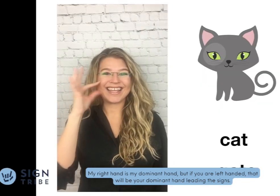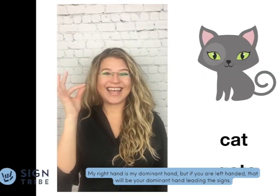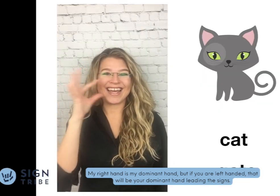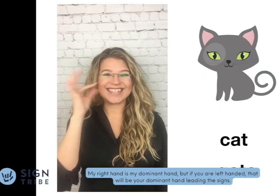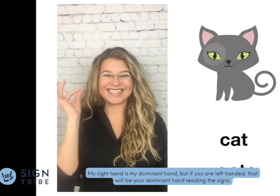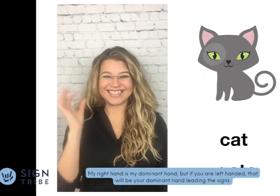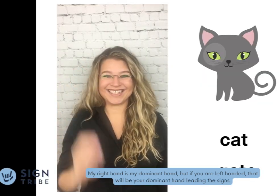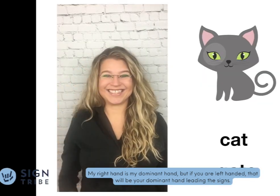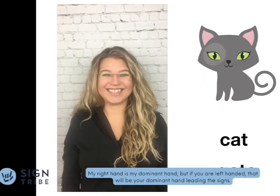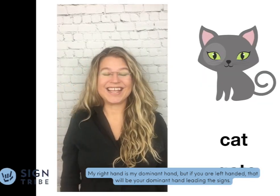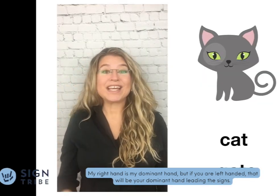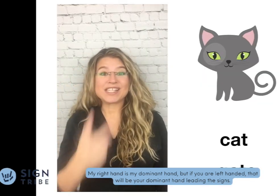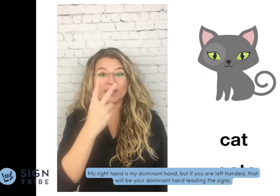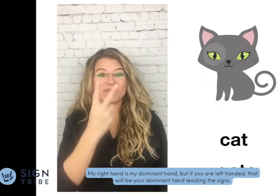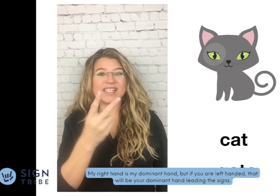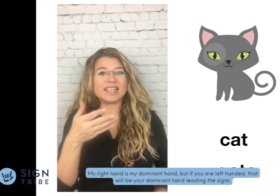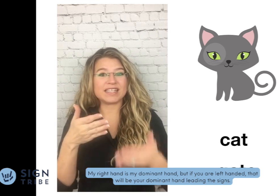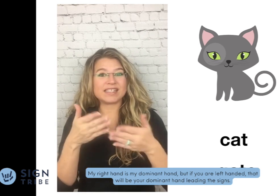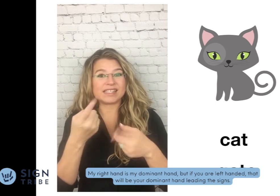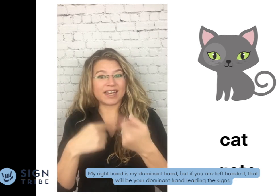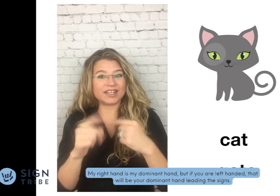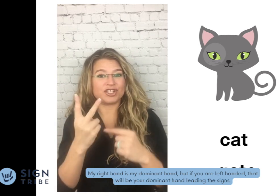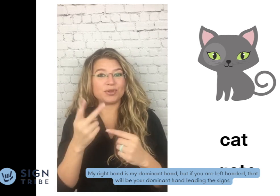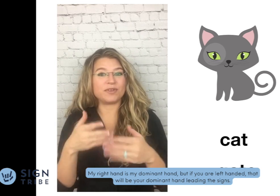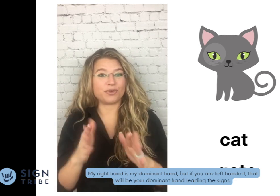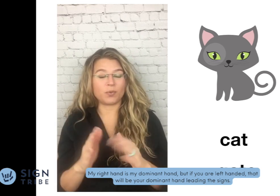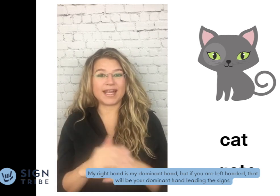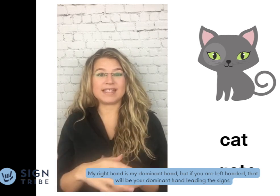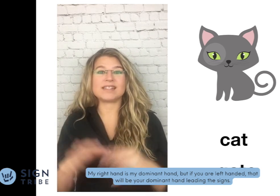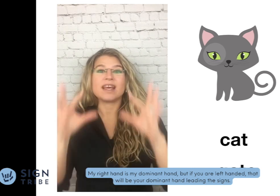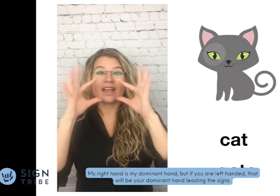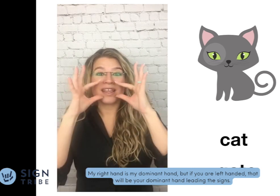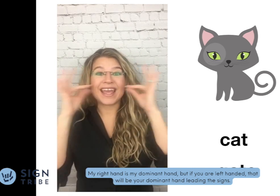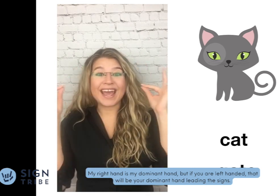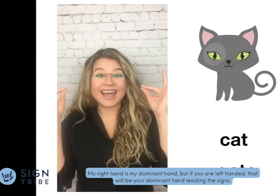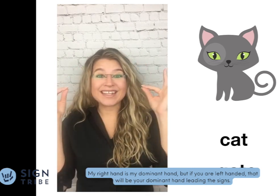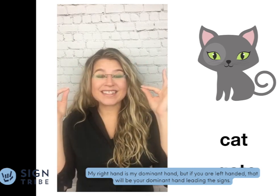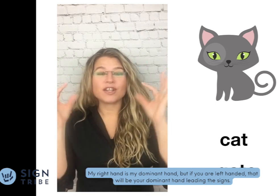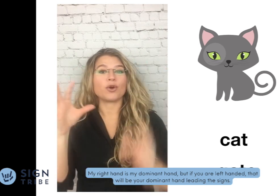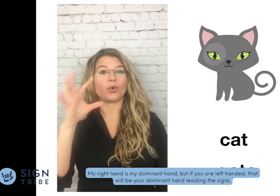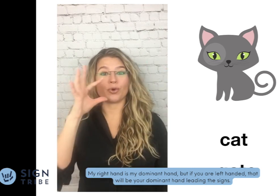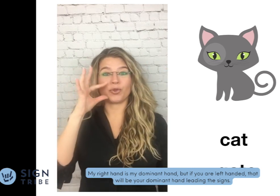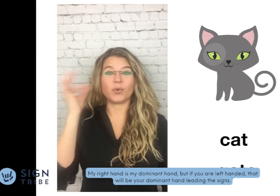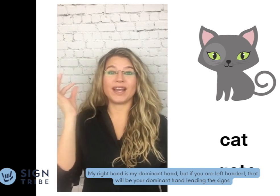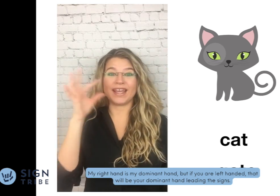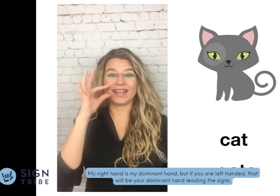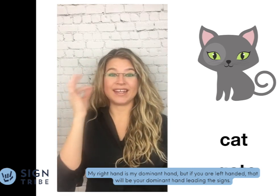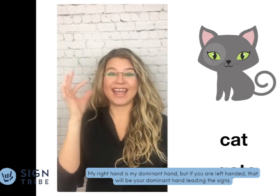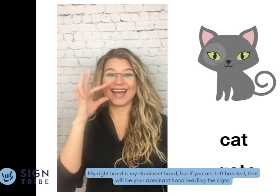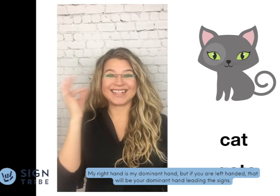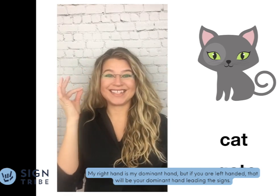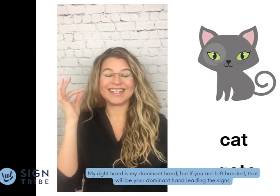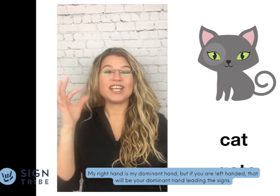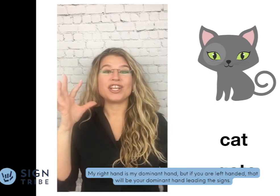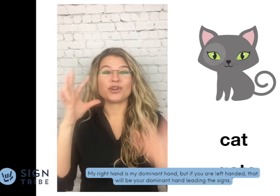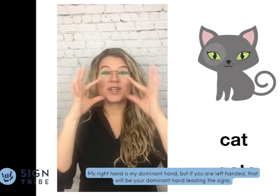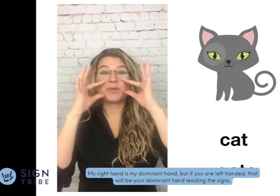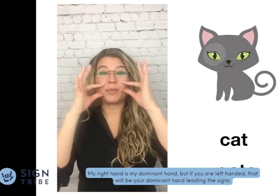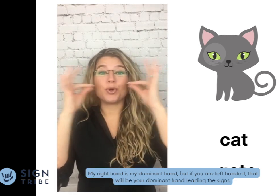Cat. So I've seen it signed 2 different ways, cat or with one hand cat. You're going to be pulling